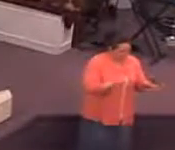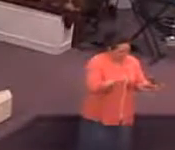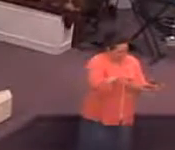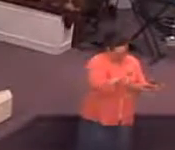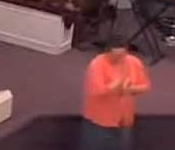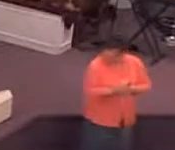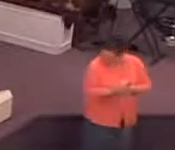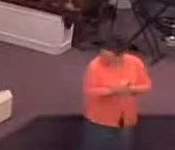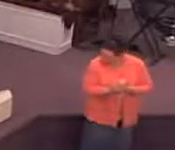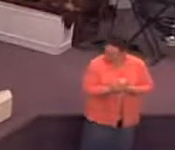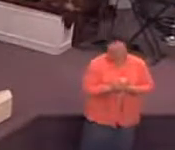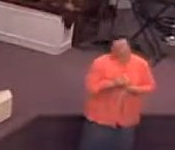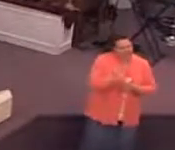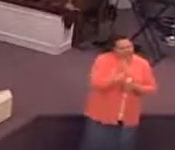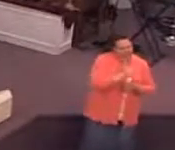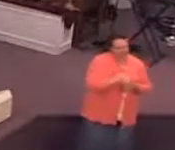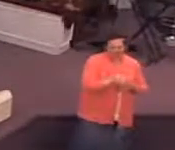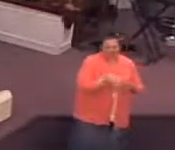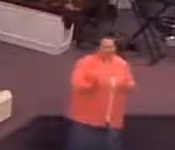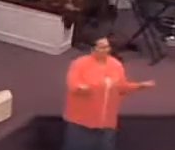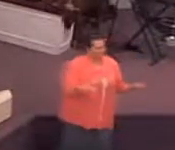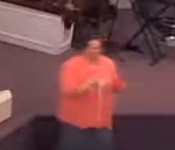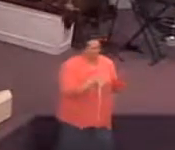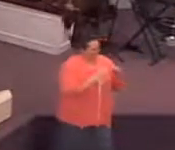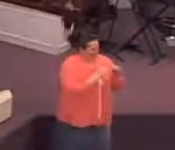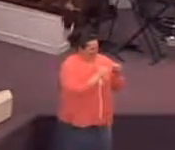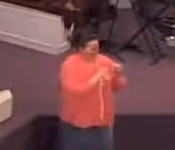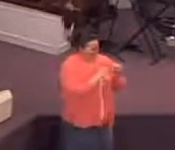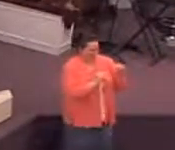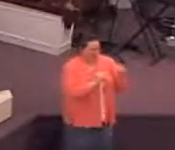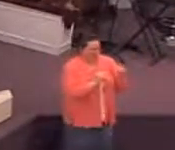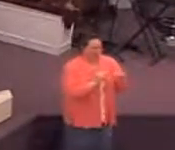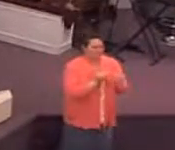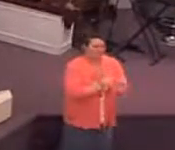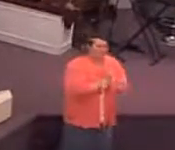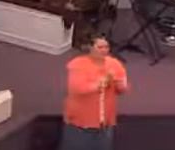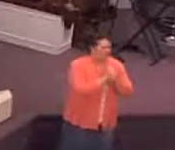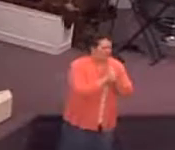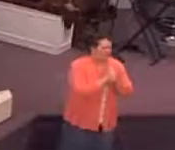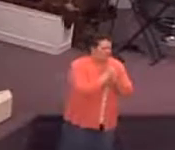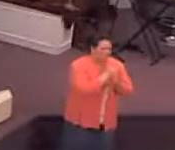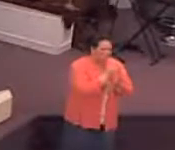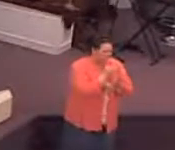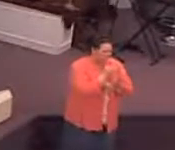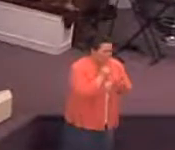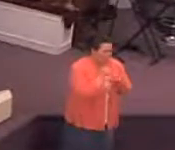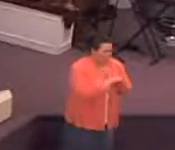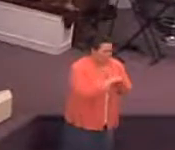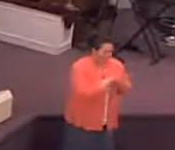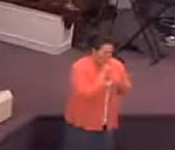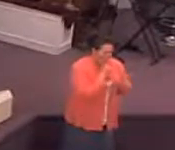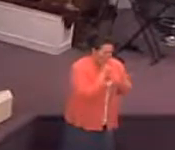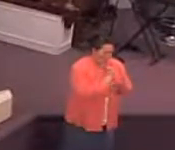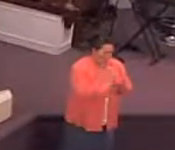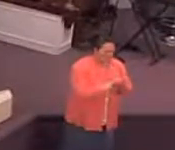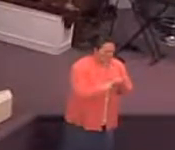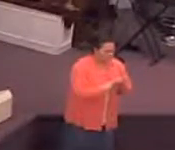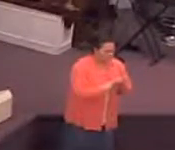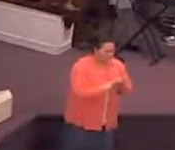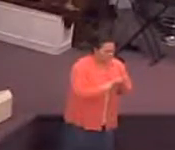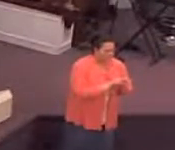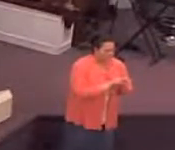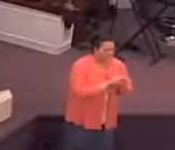asking you to help us with it. God, anything that needs to be dealt with, help us to deal with it. Lord, we're asking you to bring it forth a Holy